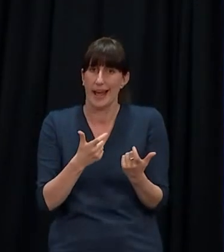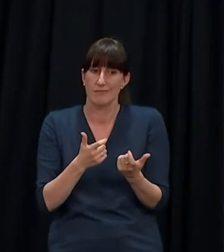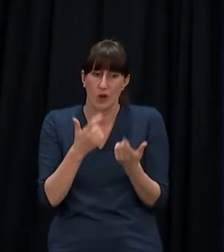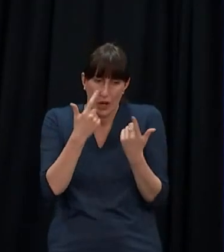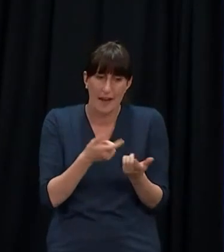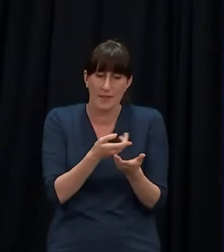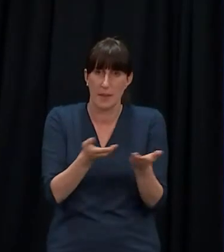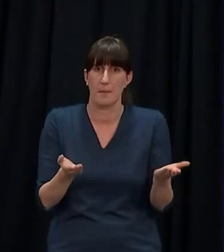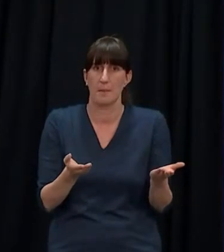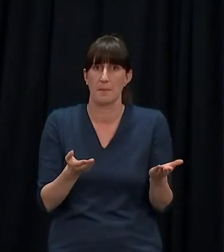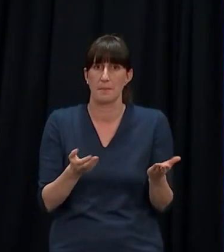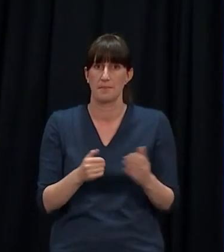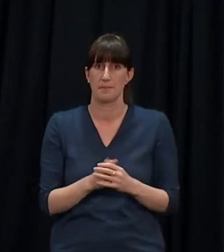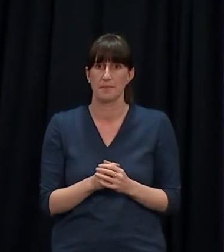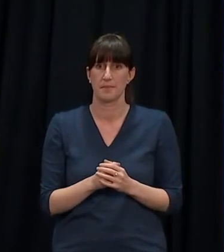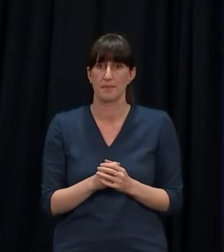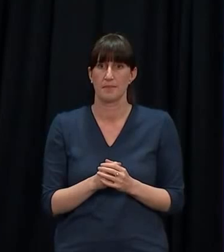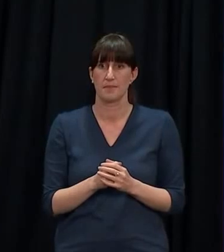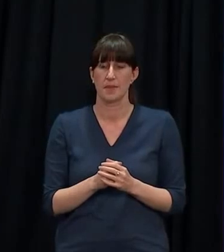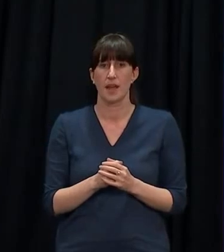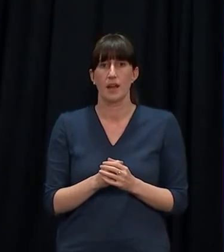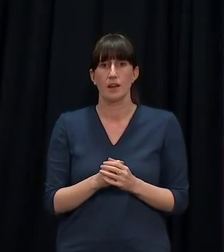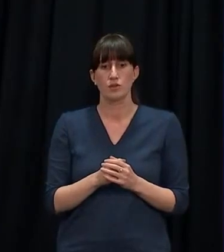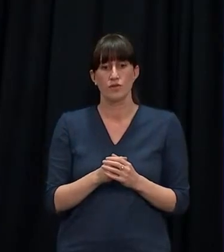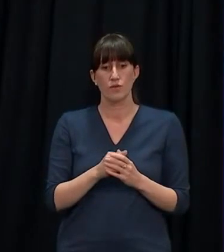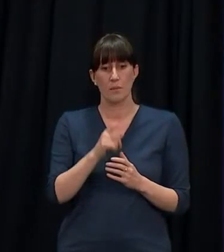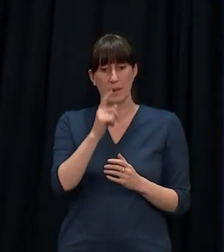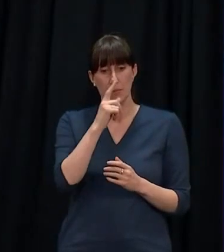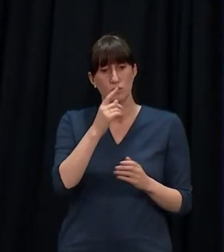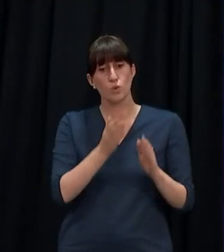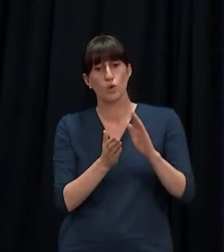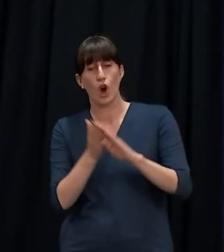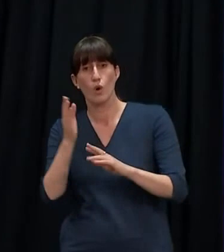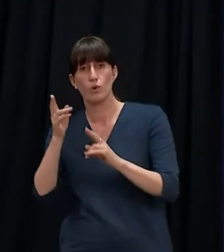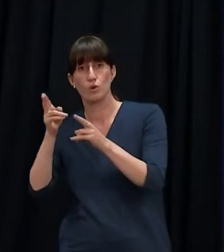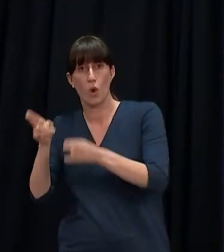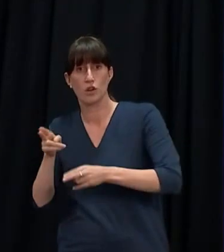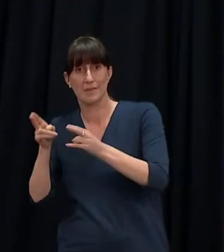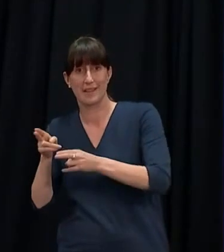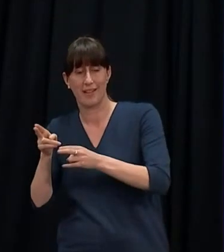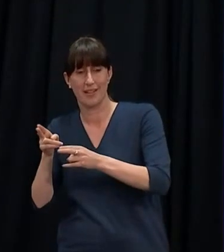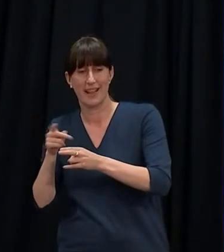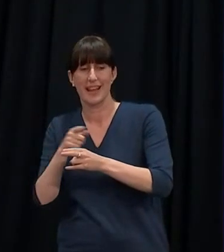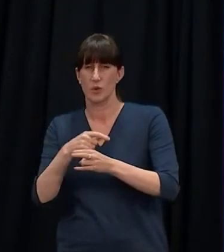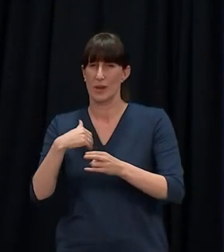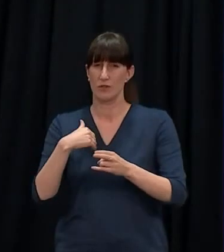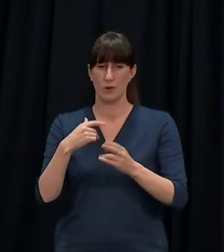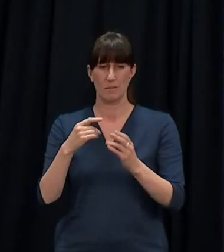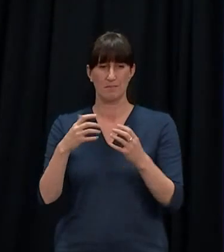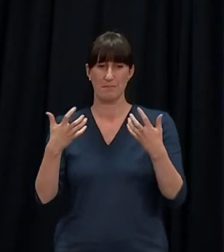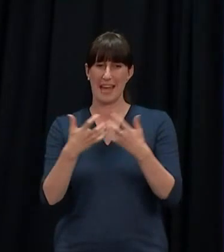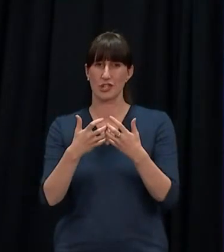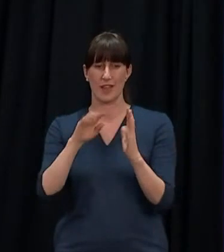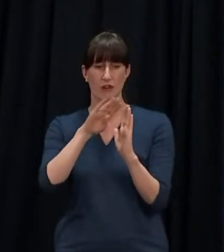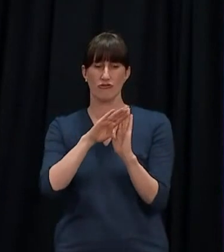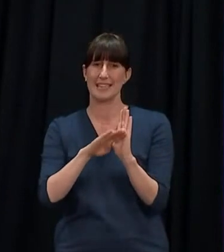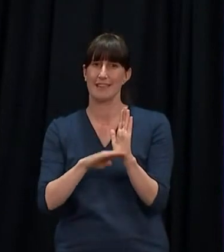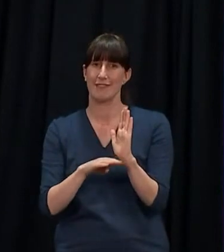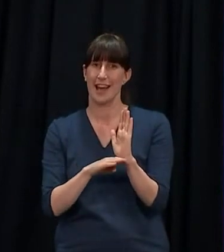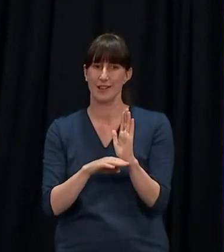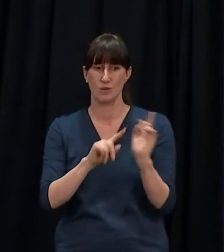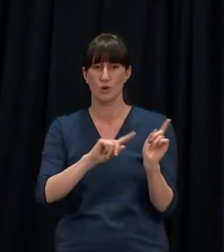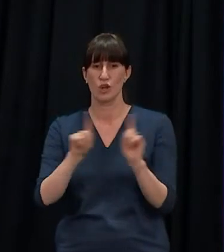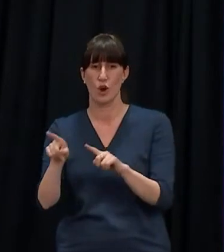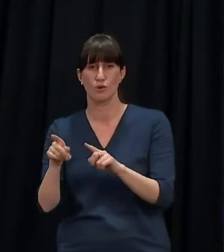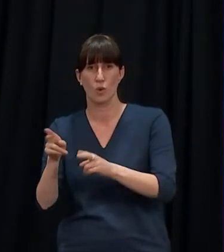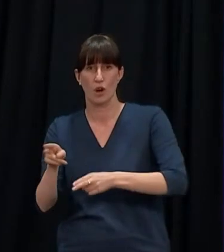for hospitalisation is a reasonably high one. So the fact that someone is unwell with COVID-19 doesn't necessarily mean that they would